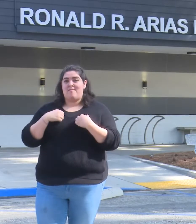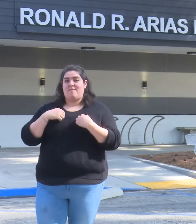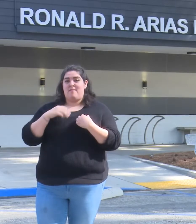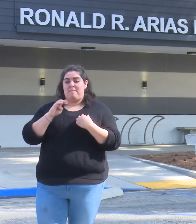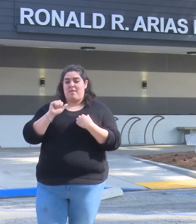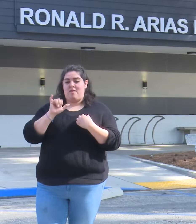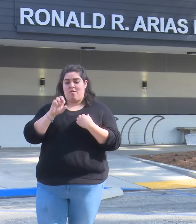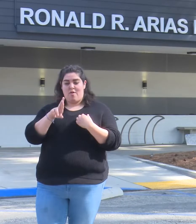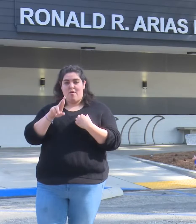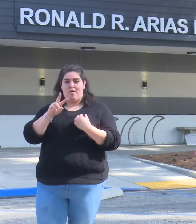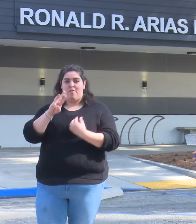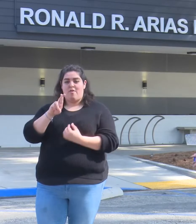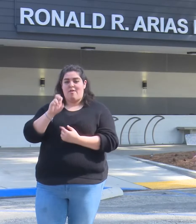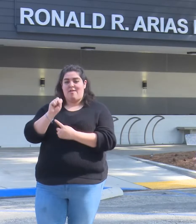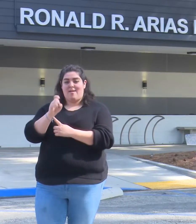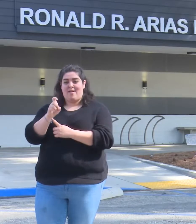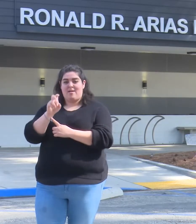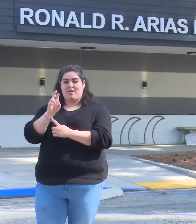Richardson,